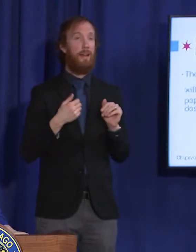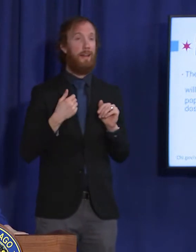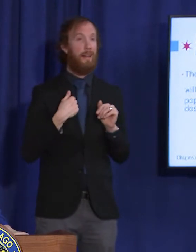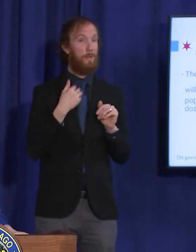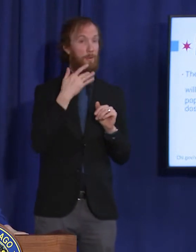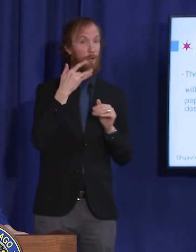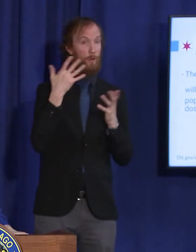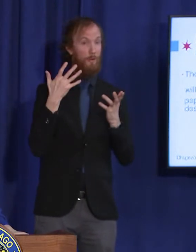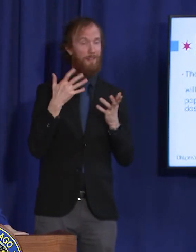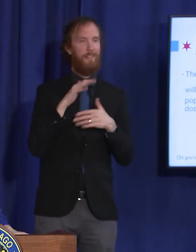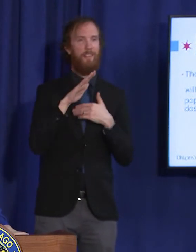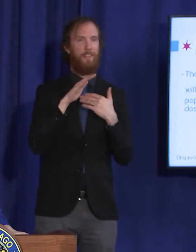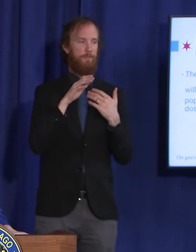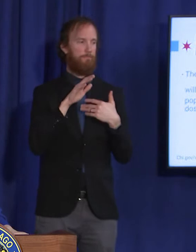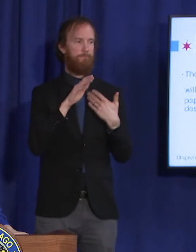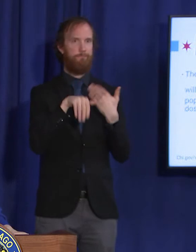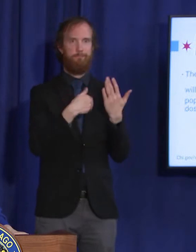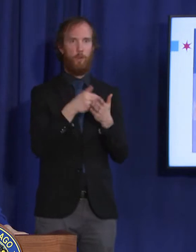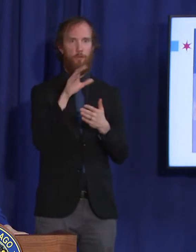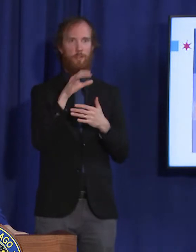city to be here.